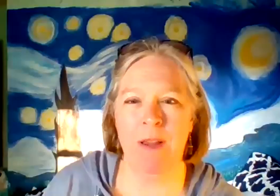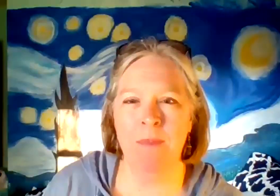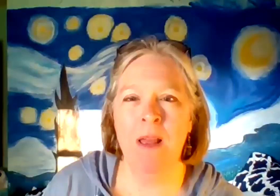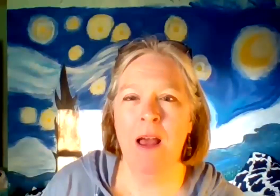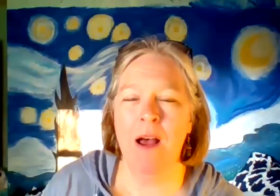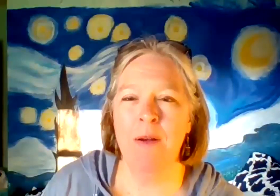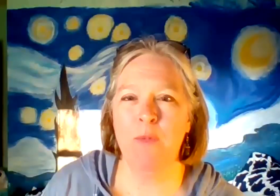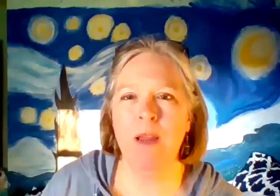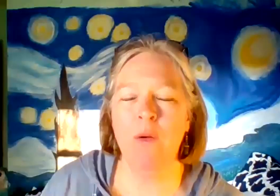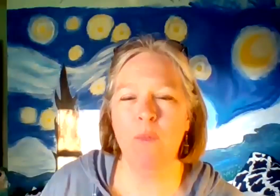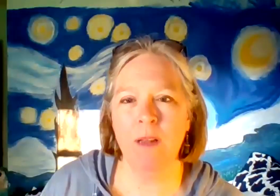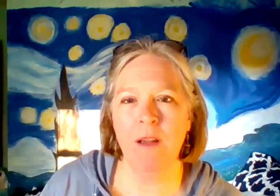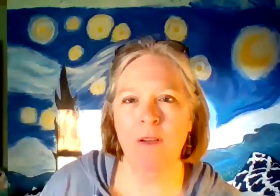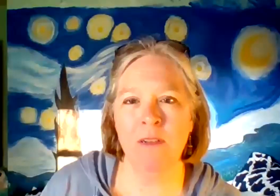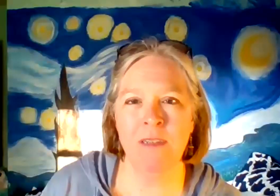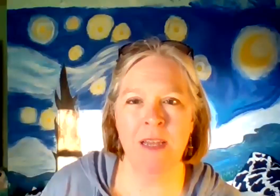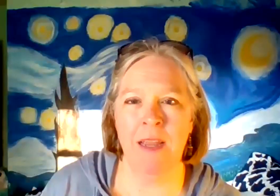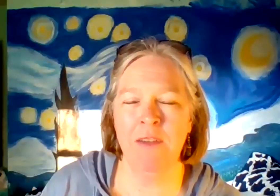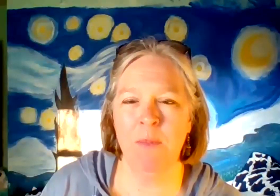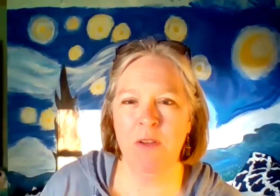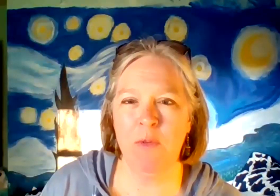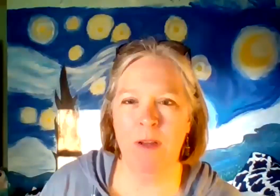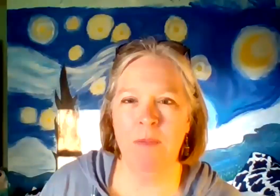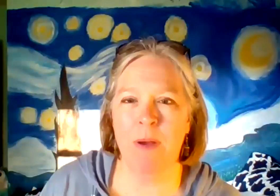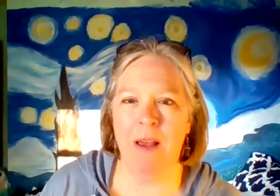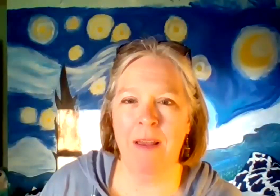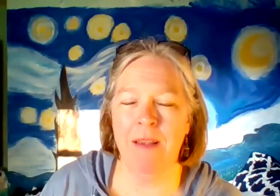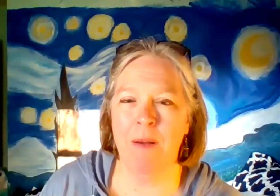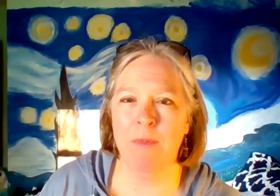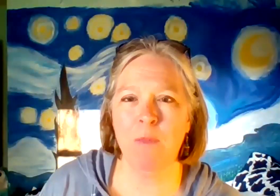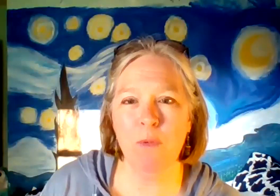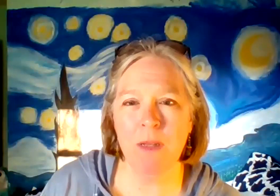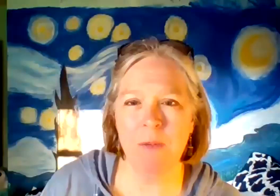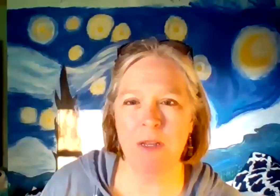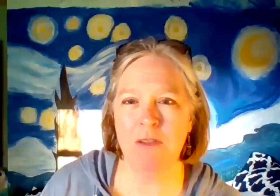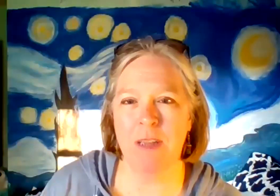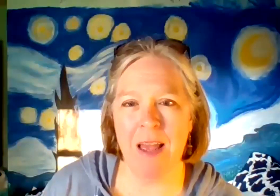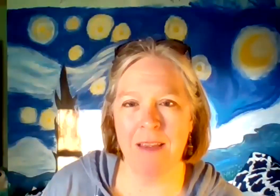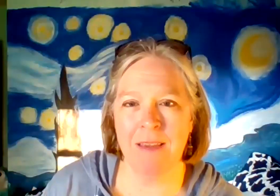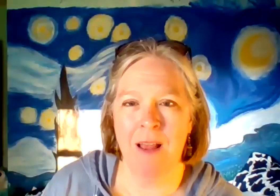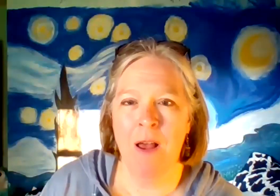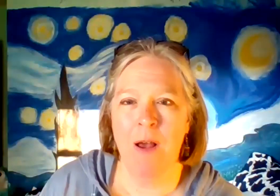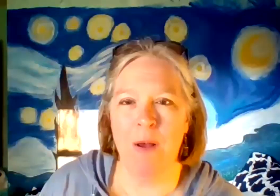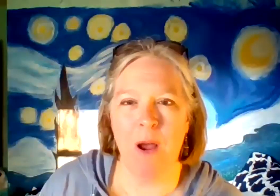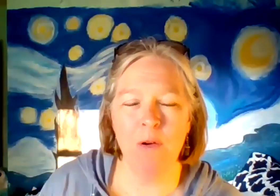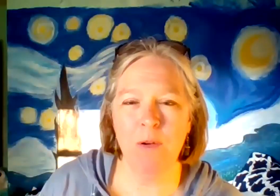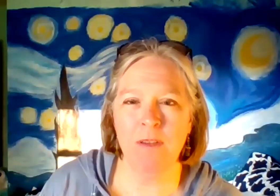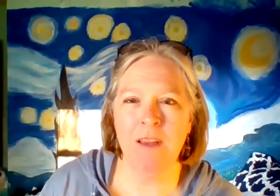program. We are really honored today to be joined by some really special guests. Our girls have